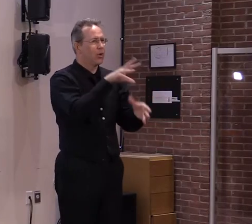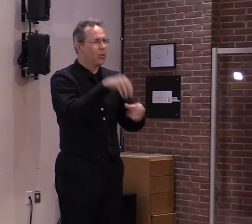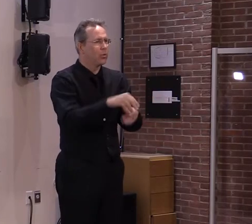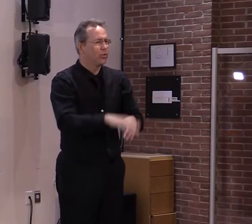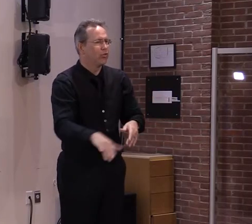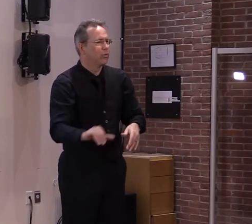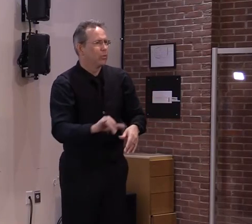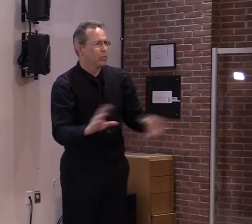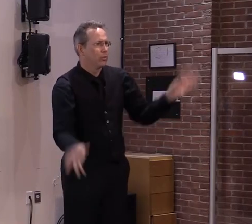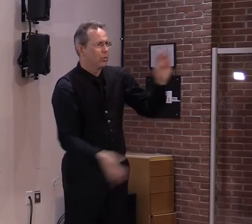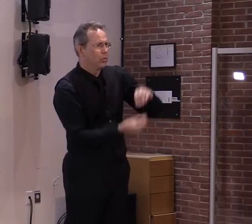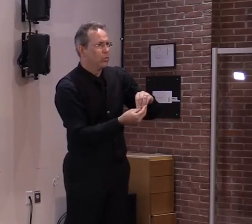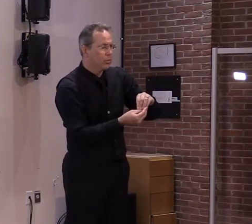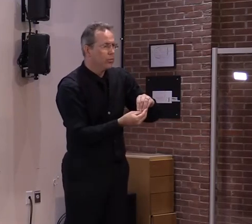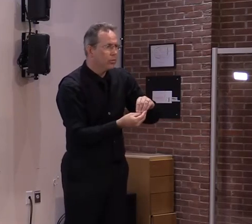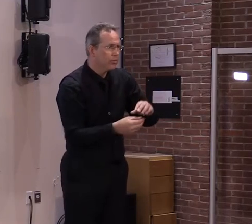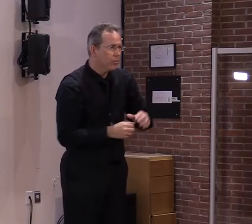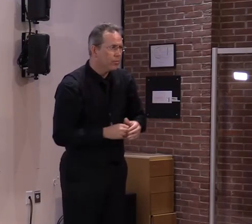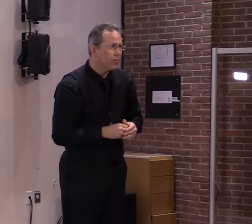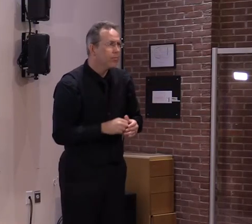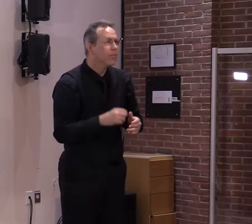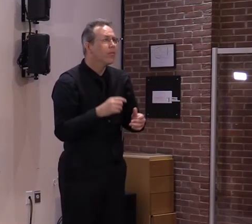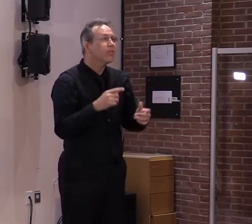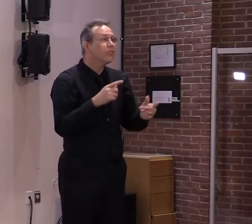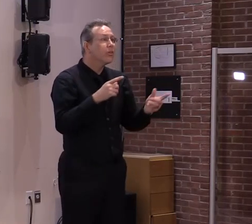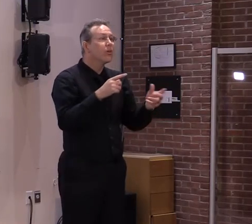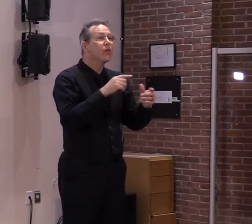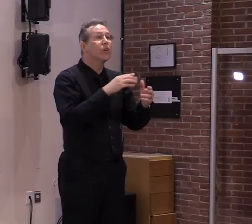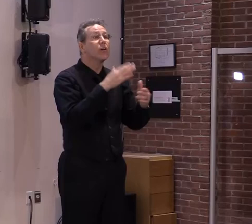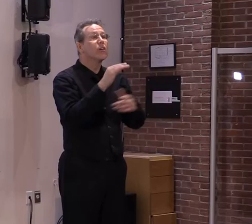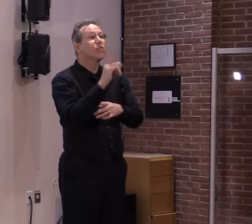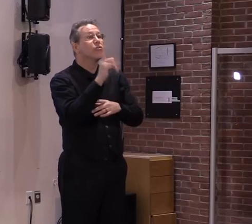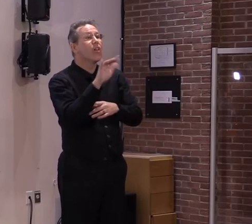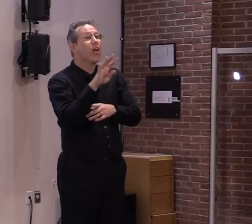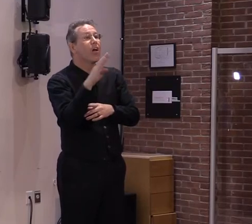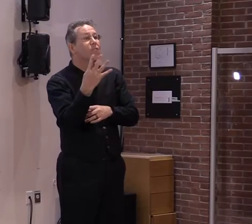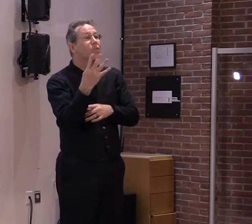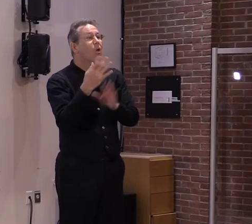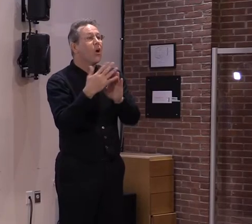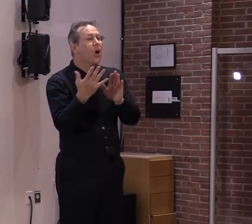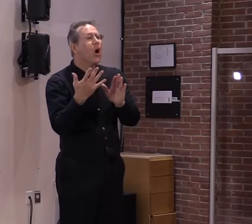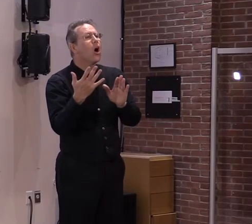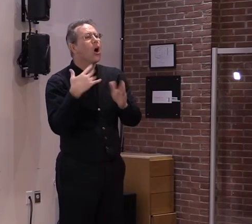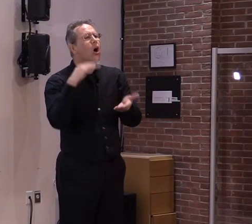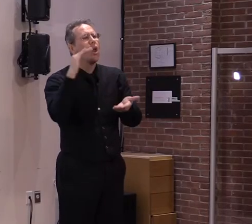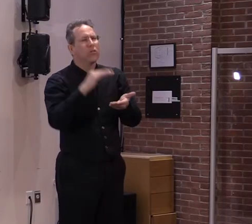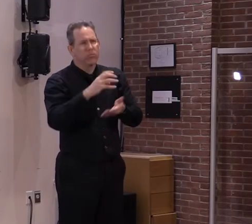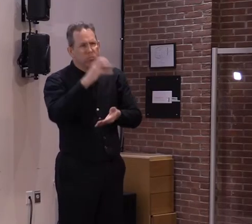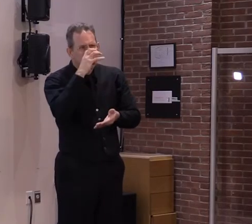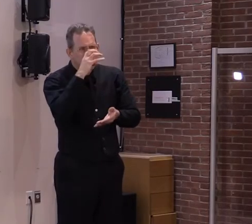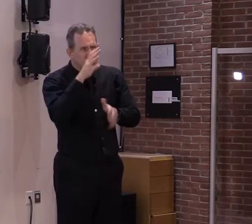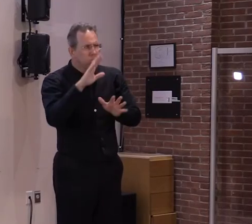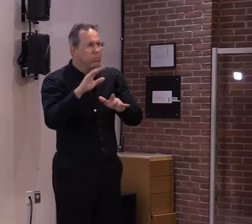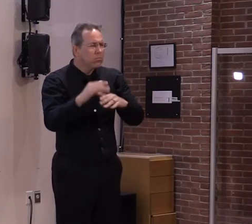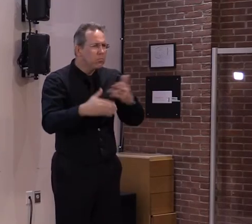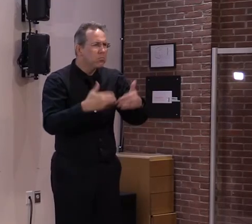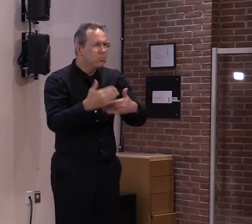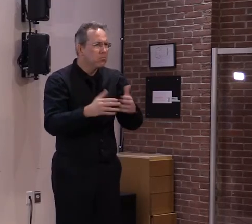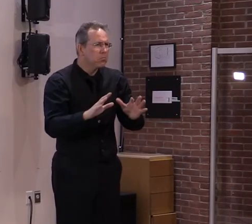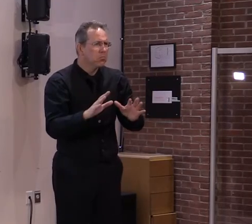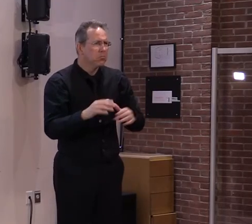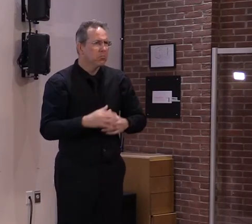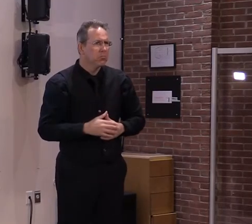again, you know, when we get to July, that won't be as big of an issue. It'll just take a little bit more planning up front. So sporting